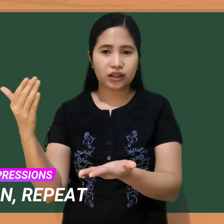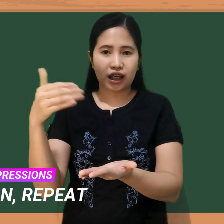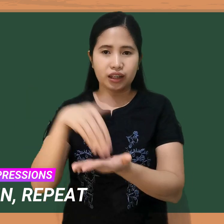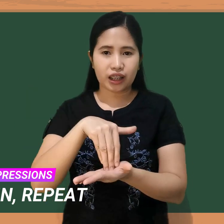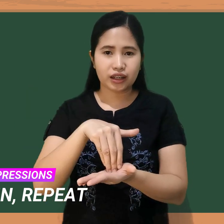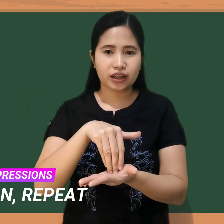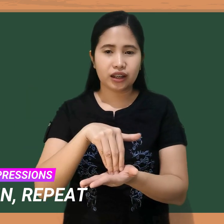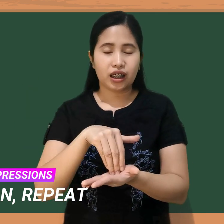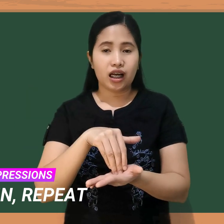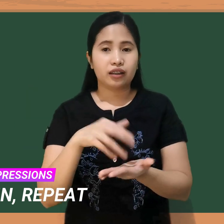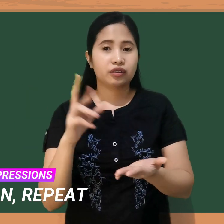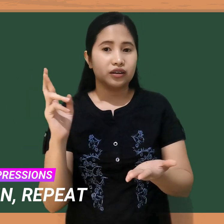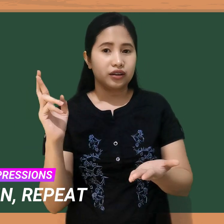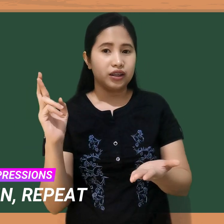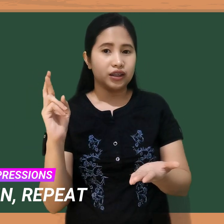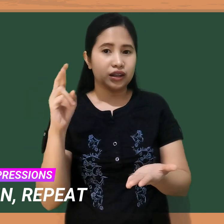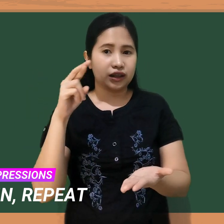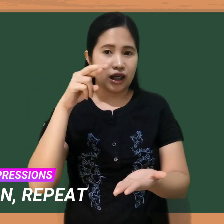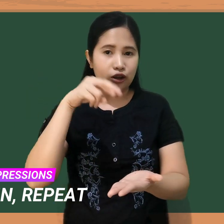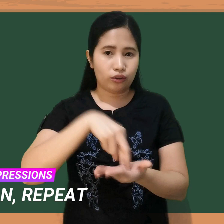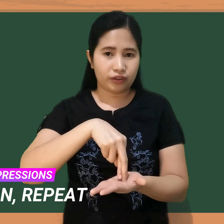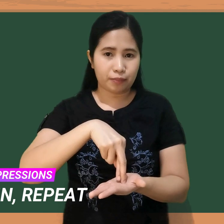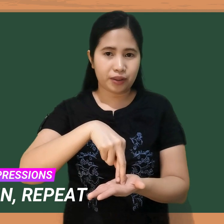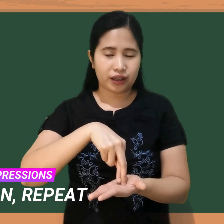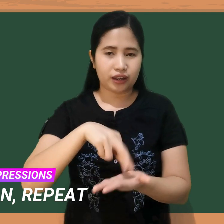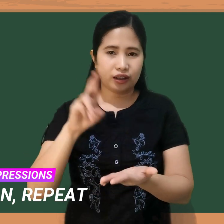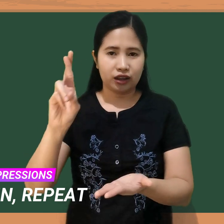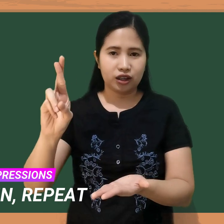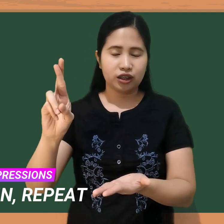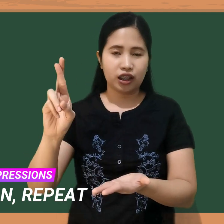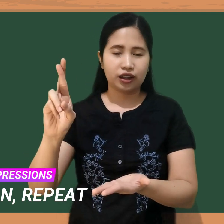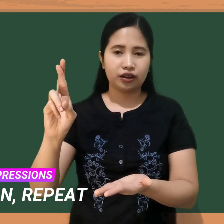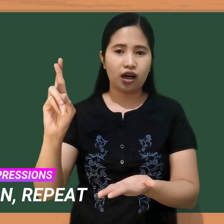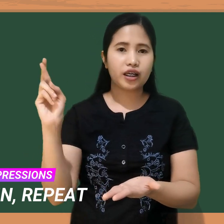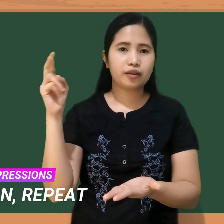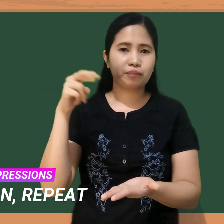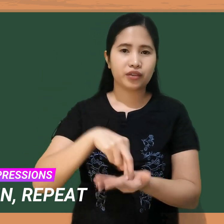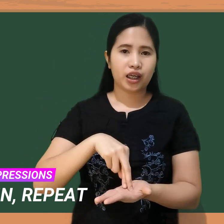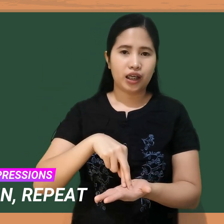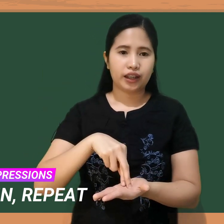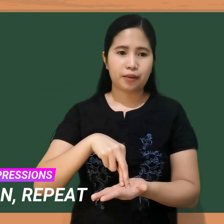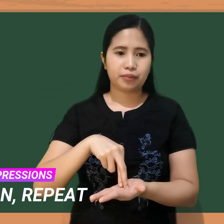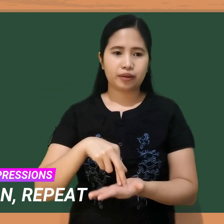is again, this is the sign of repeat. Initial letter R. Repeat.